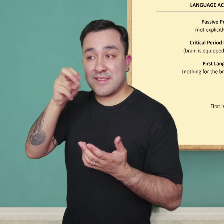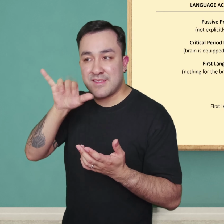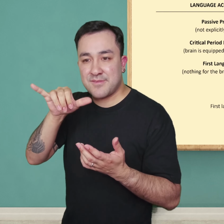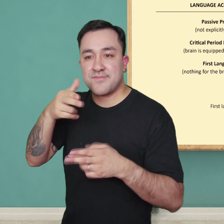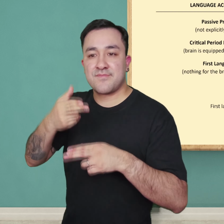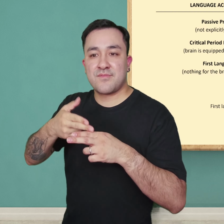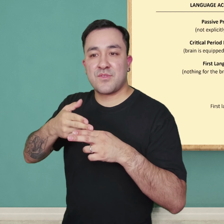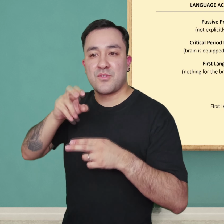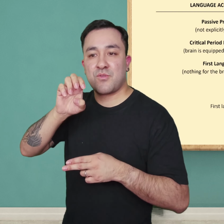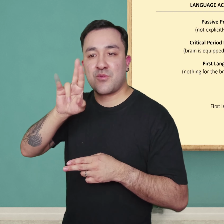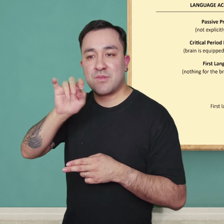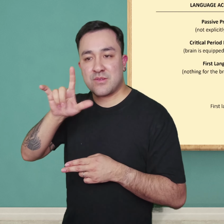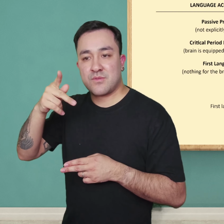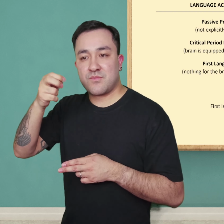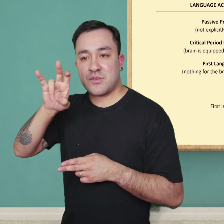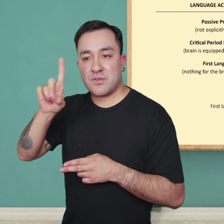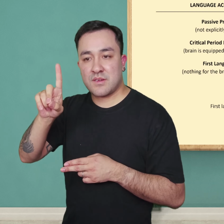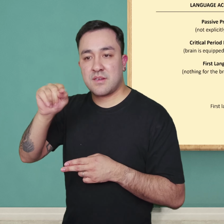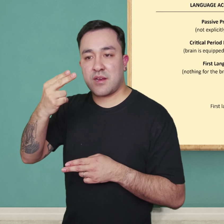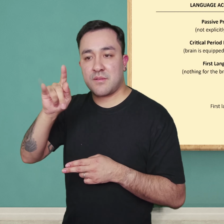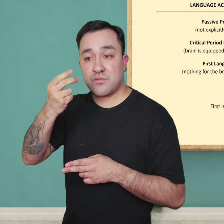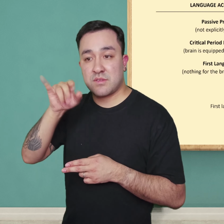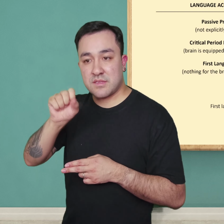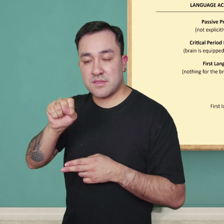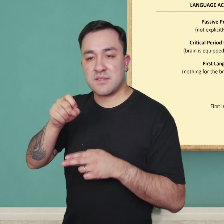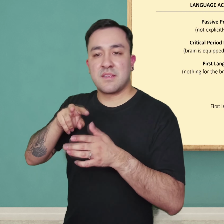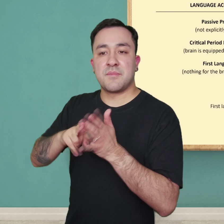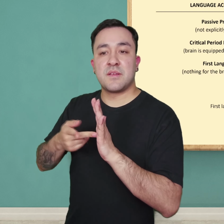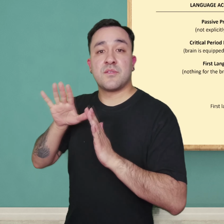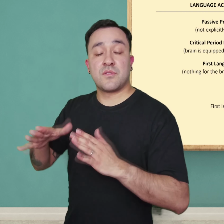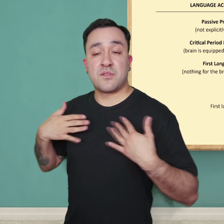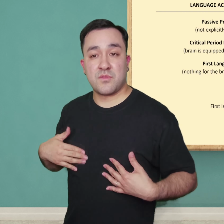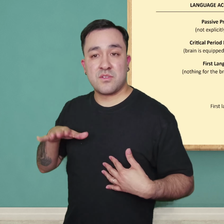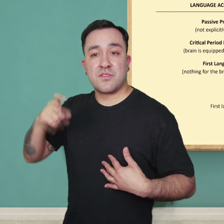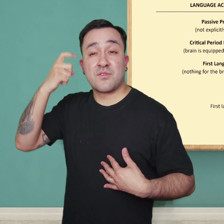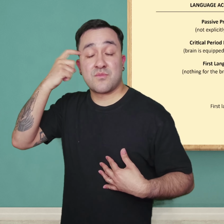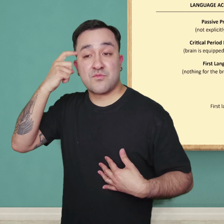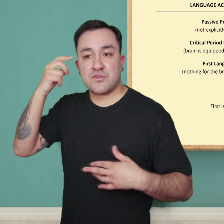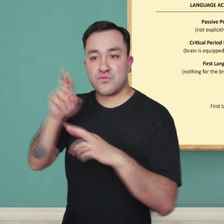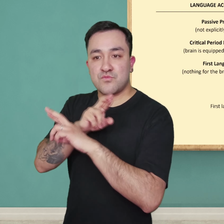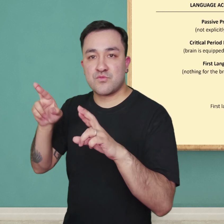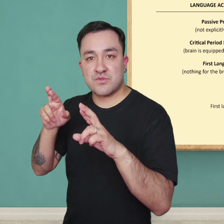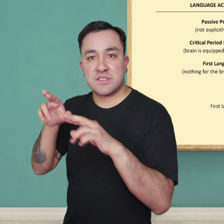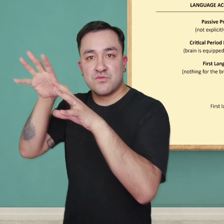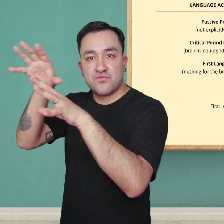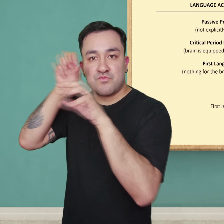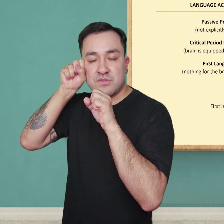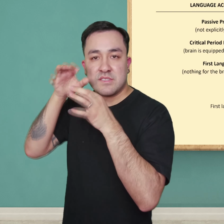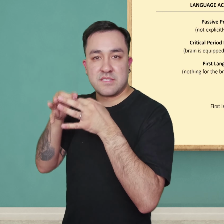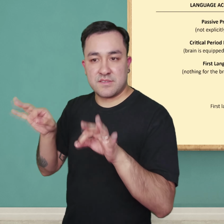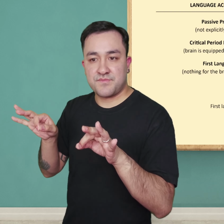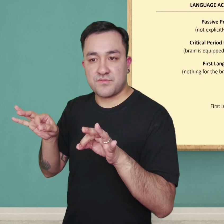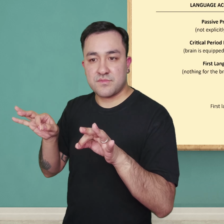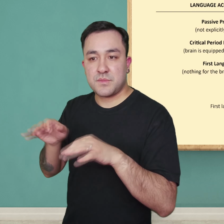this period. It is important to remember that a person's first language must be acquired and that the acquisition process must happen